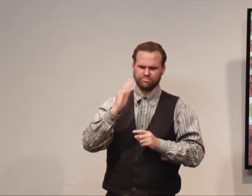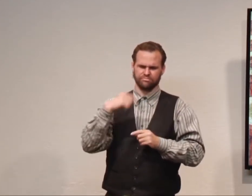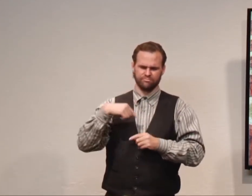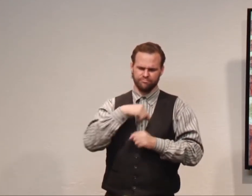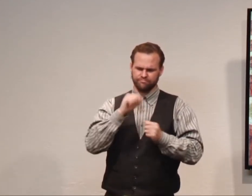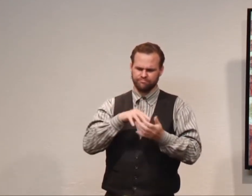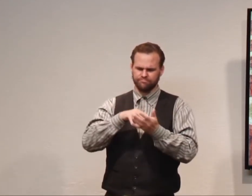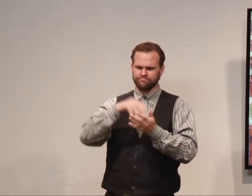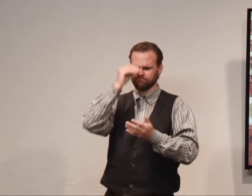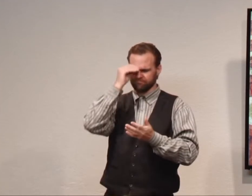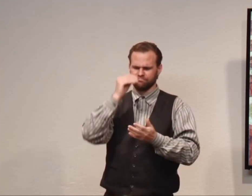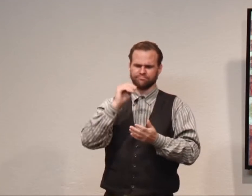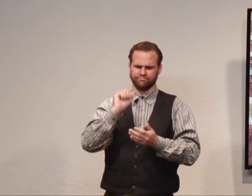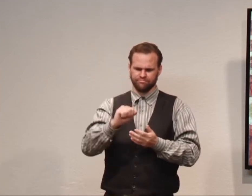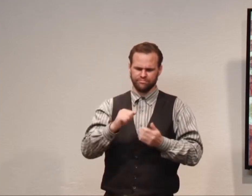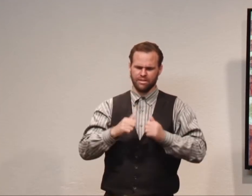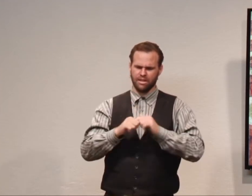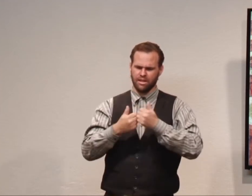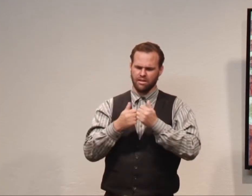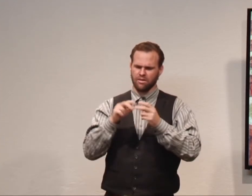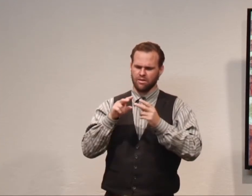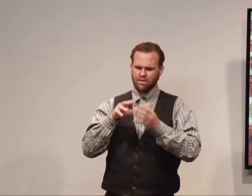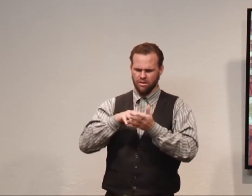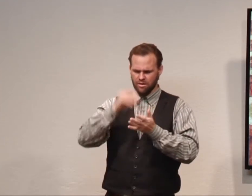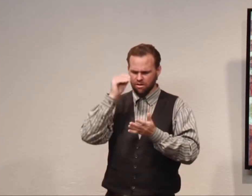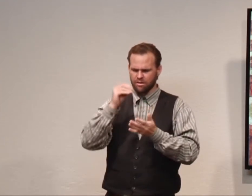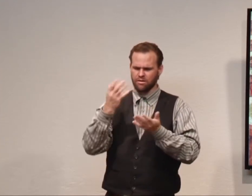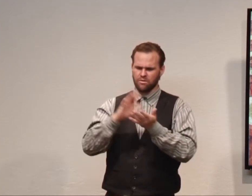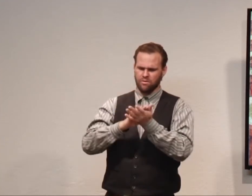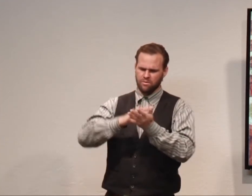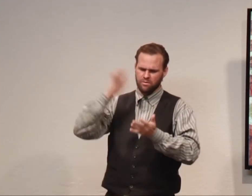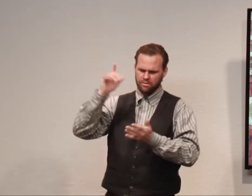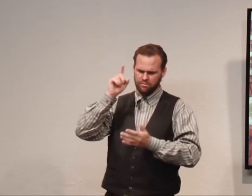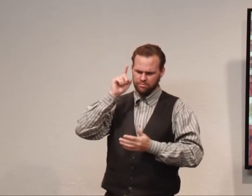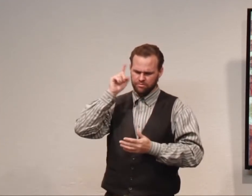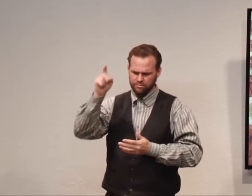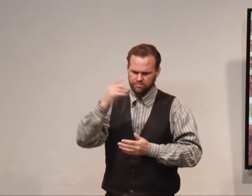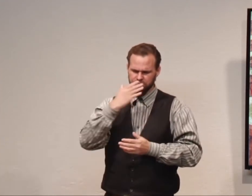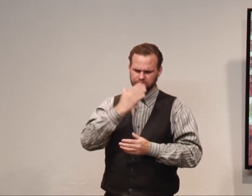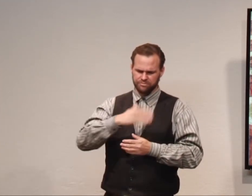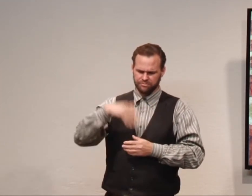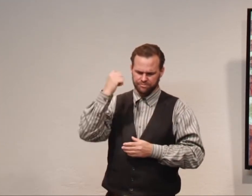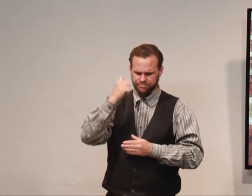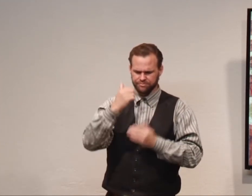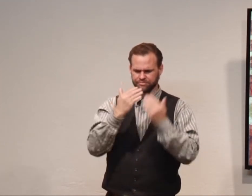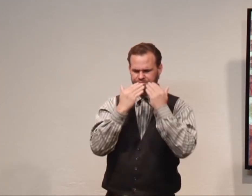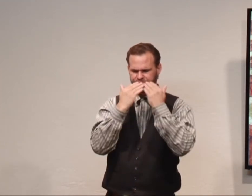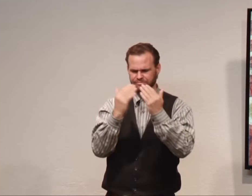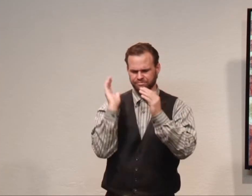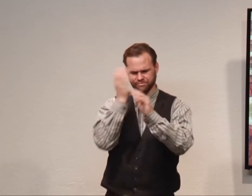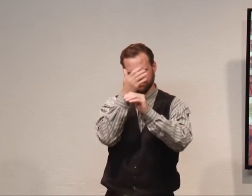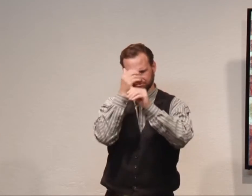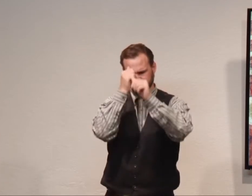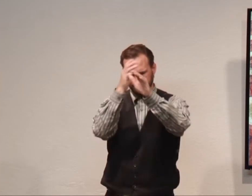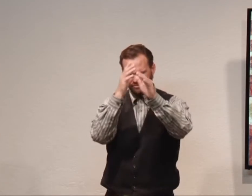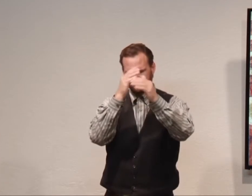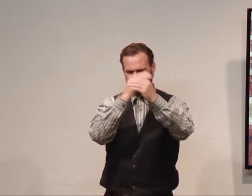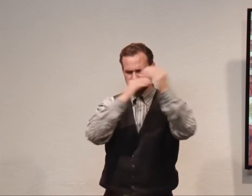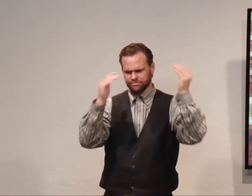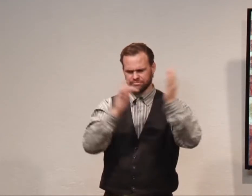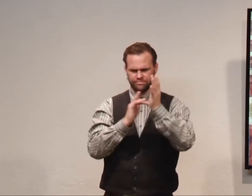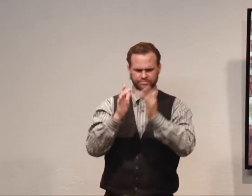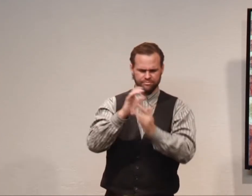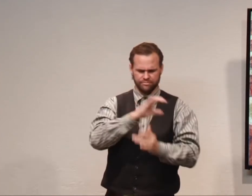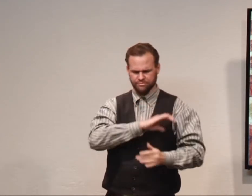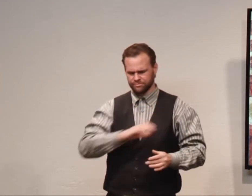would go out to people in person and also watching on YouTube and on Facebook Live. And we know that you